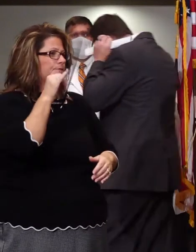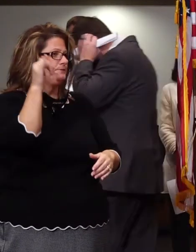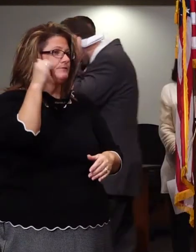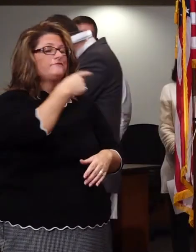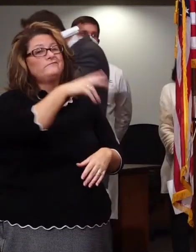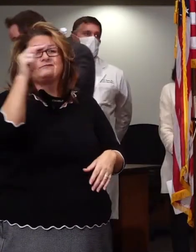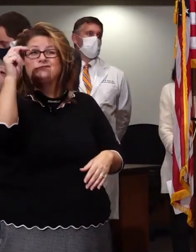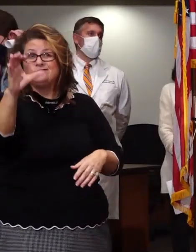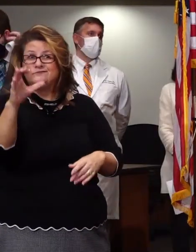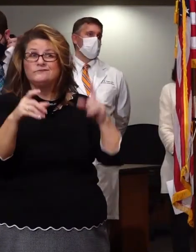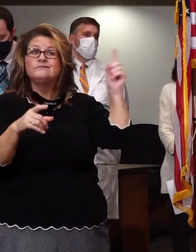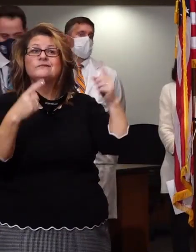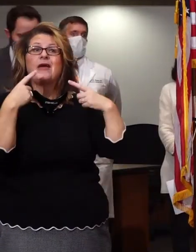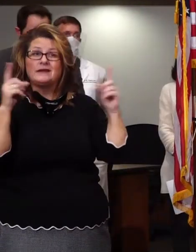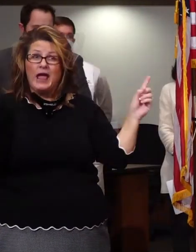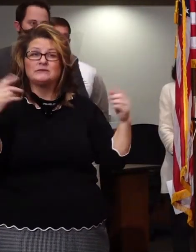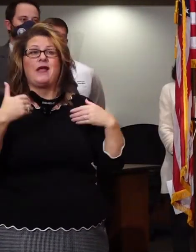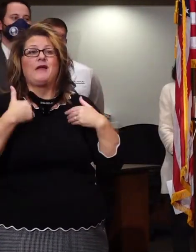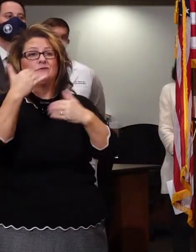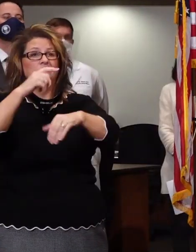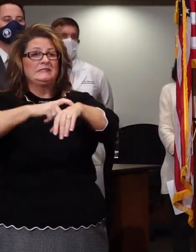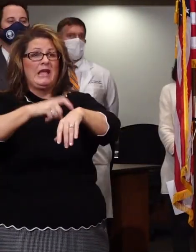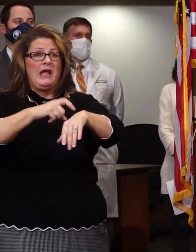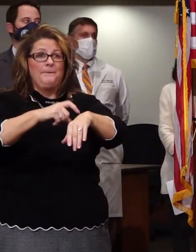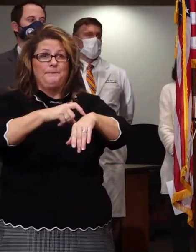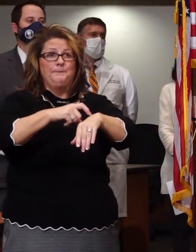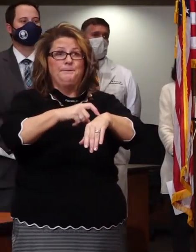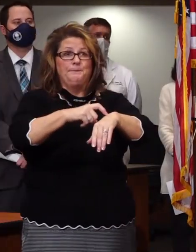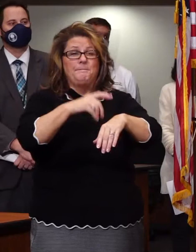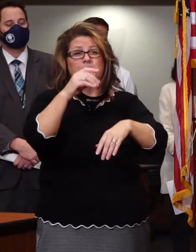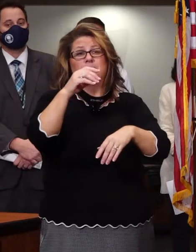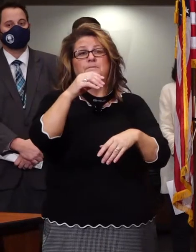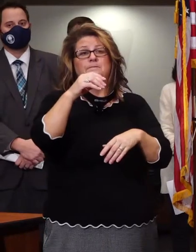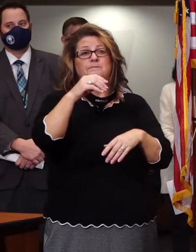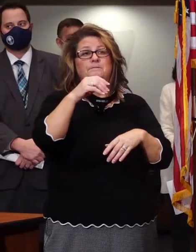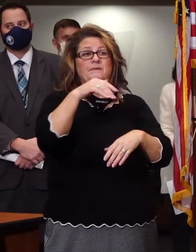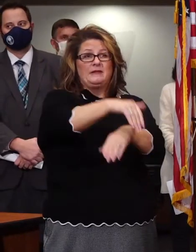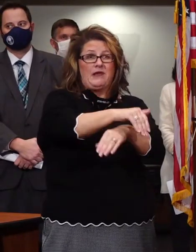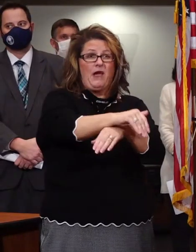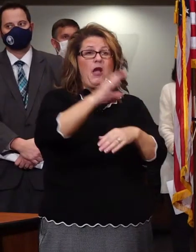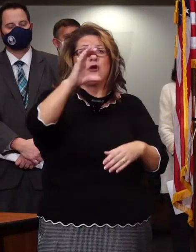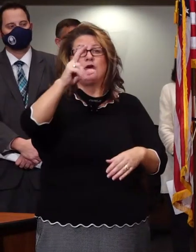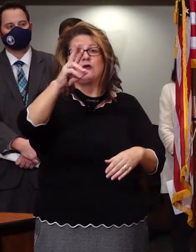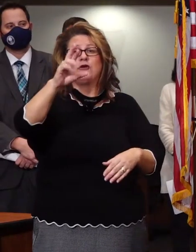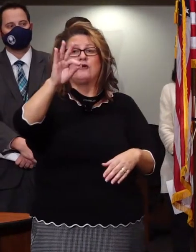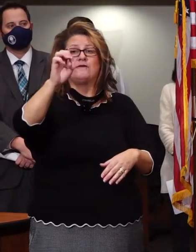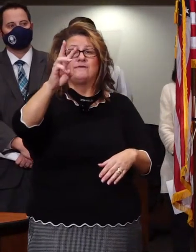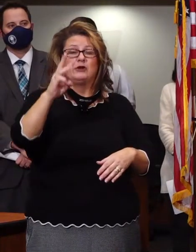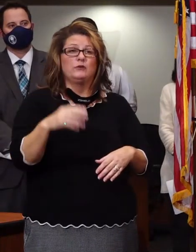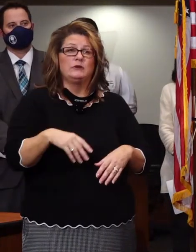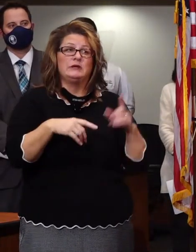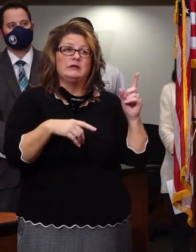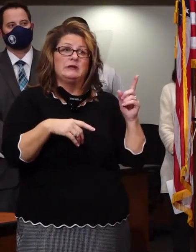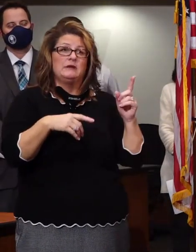North Carolina announced curfews and some other restrictions. What do you think of his decision, and why not, with the seriousness of